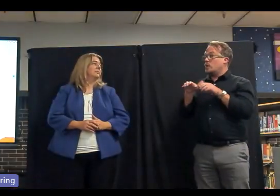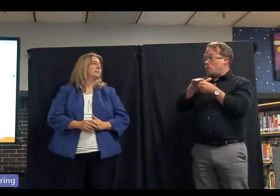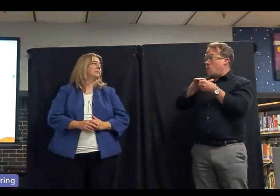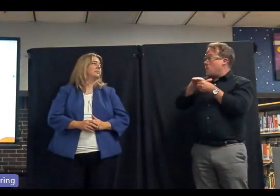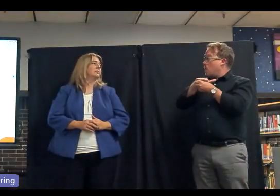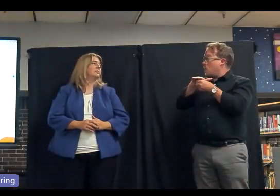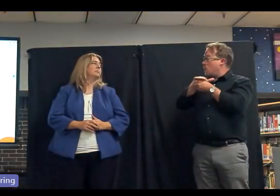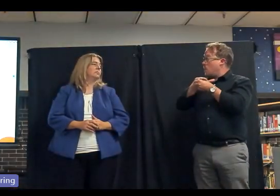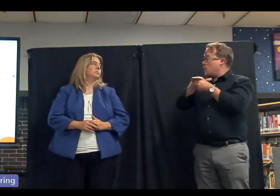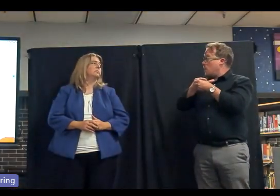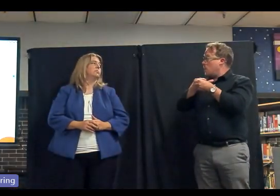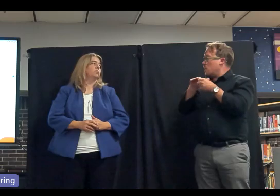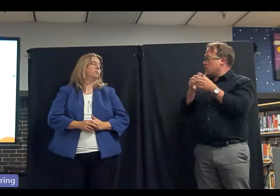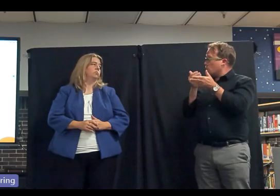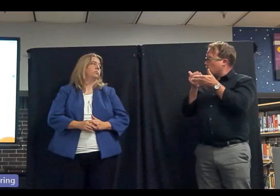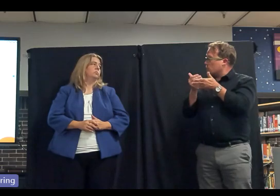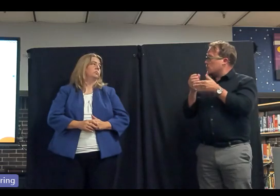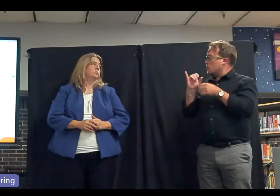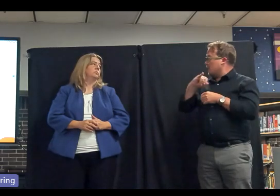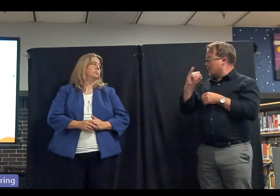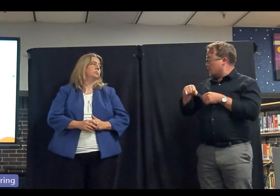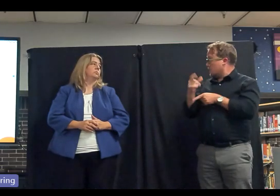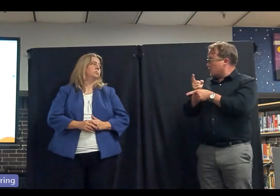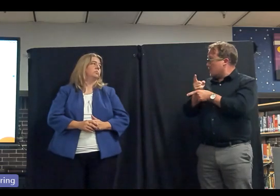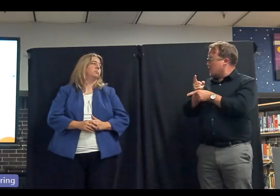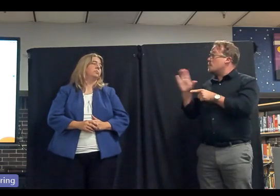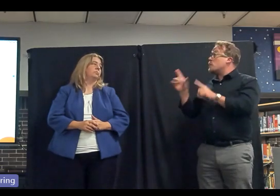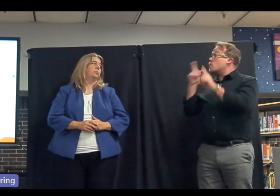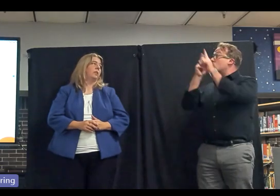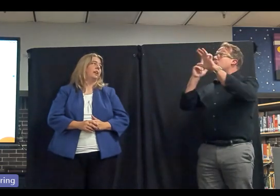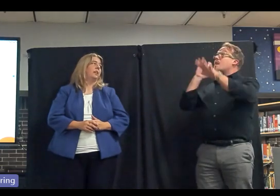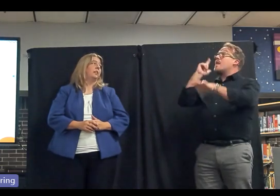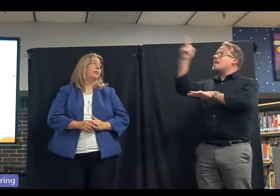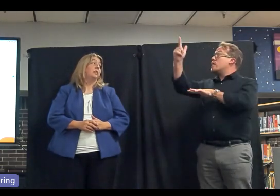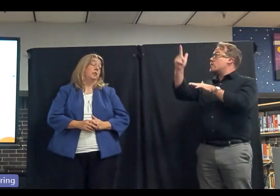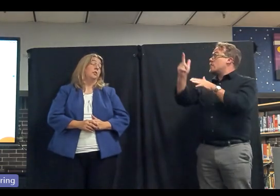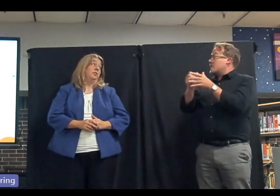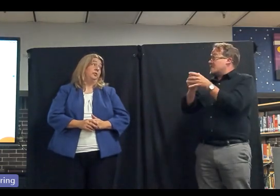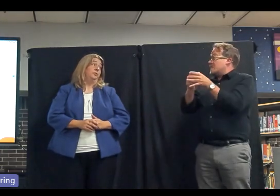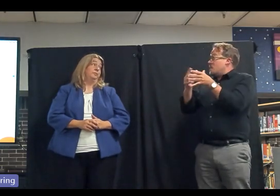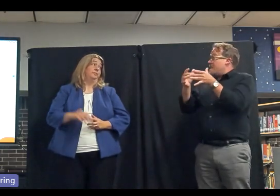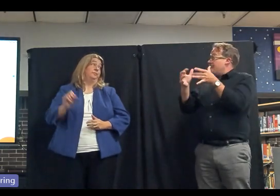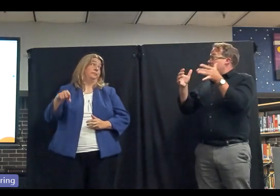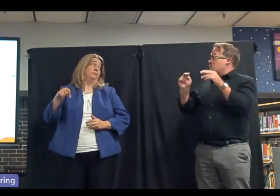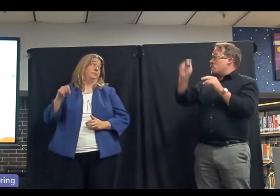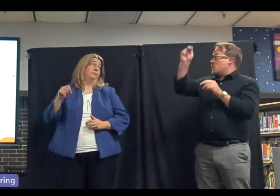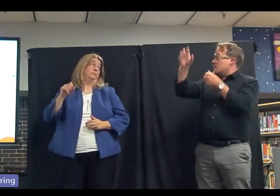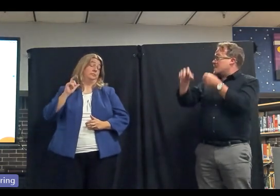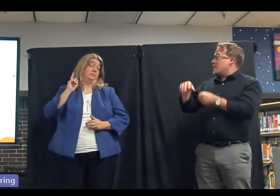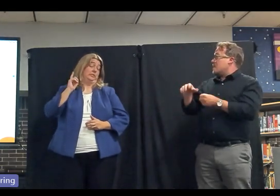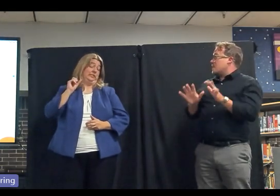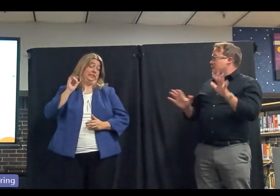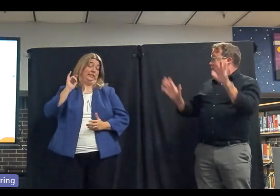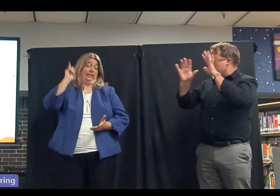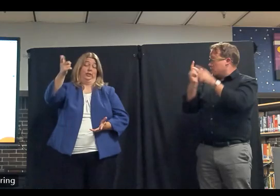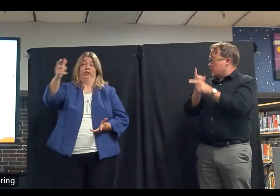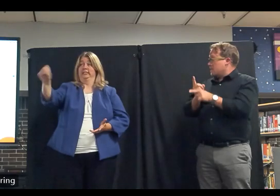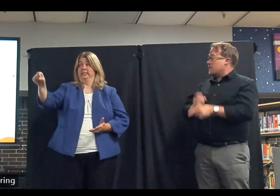local districts near you, but your goal is to expand it to the state.